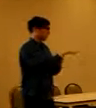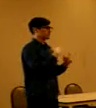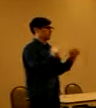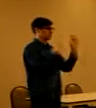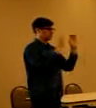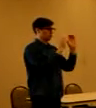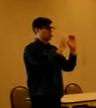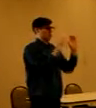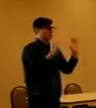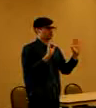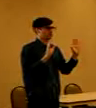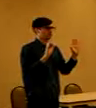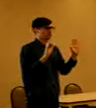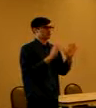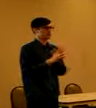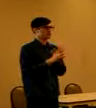you must be certified.